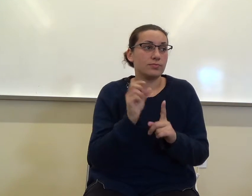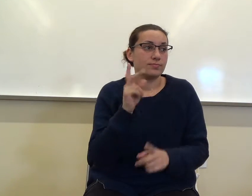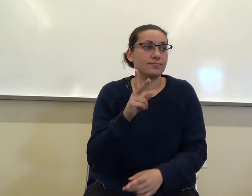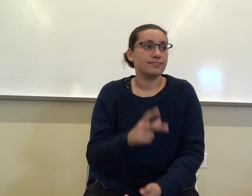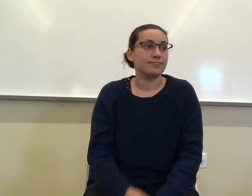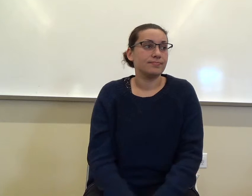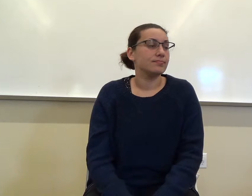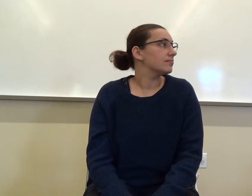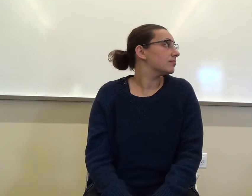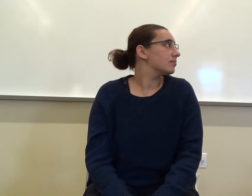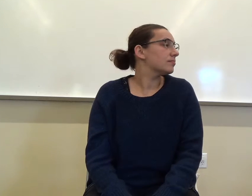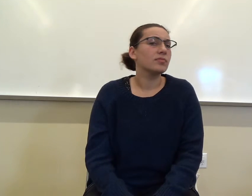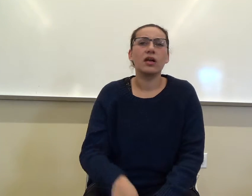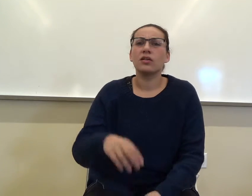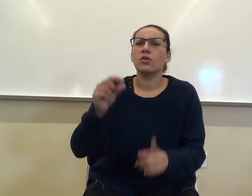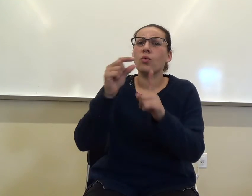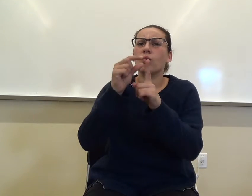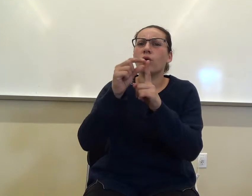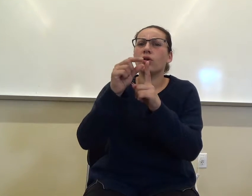What does luminary mean?